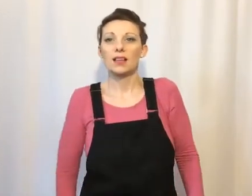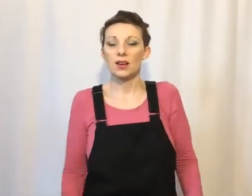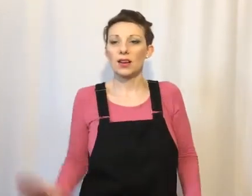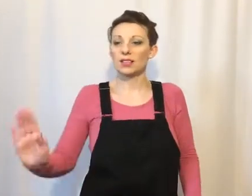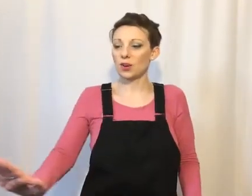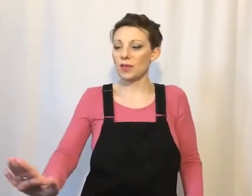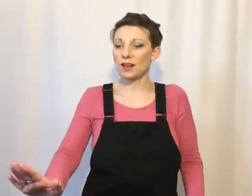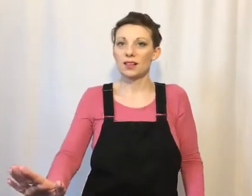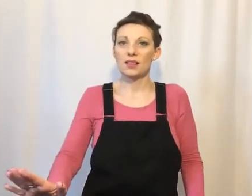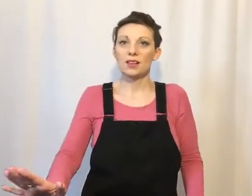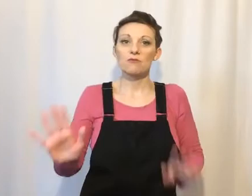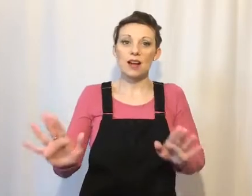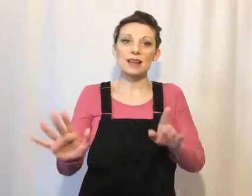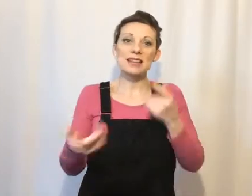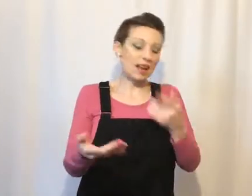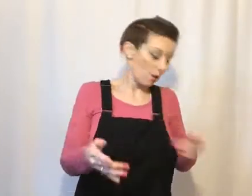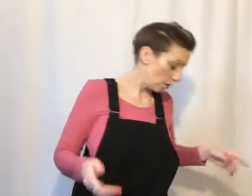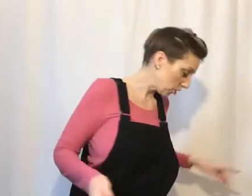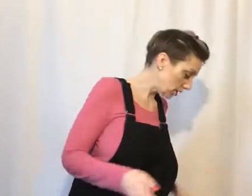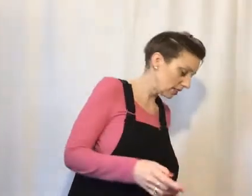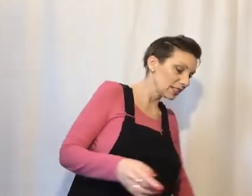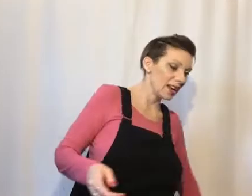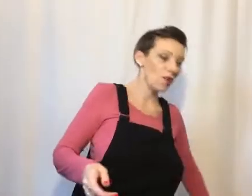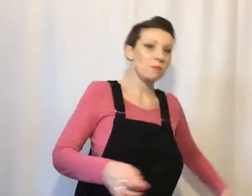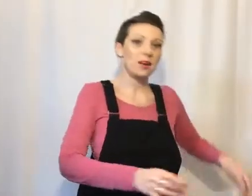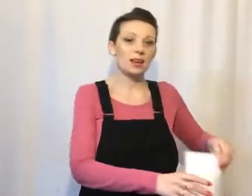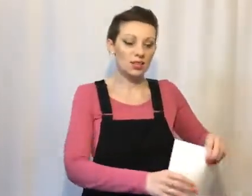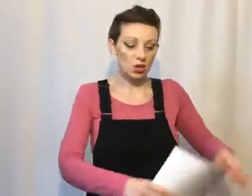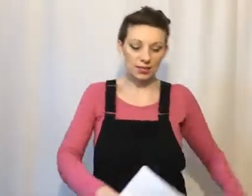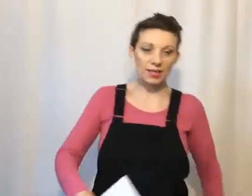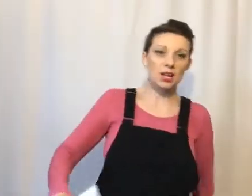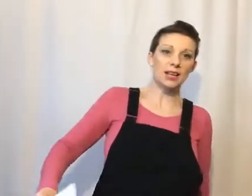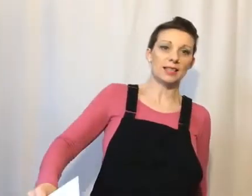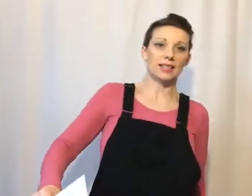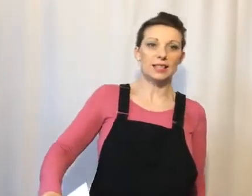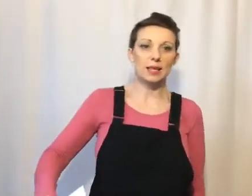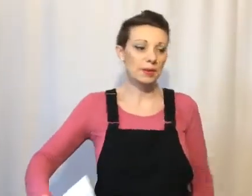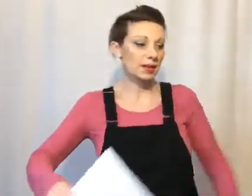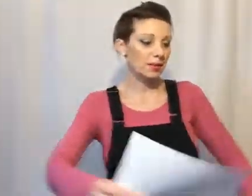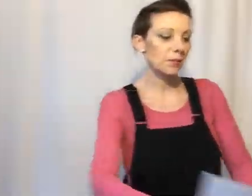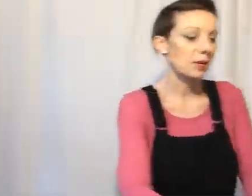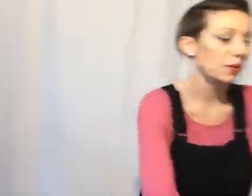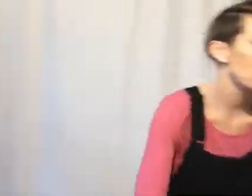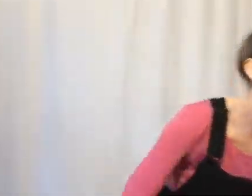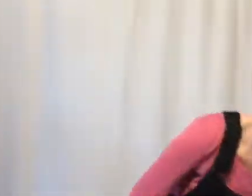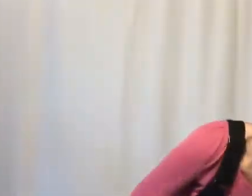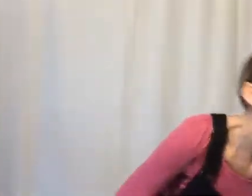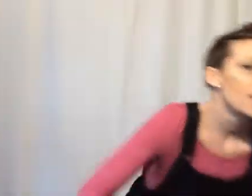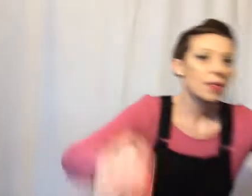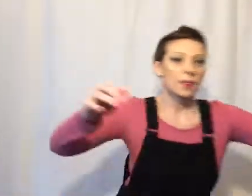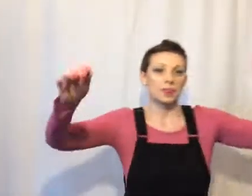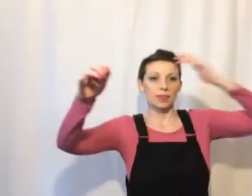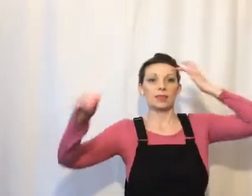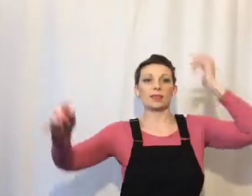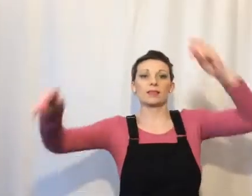Okay, stop there. Right, now I'm just going to sit down. My leg's gone slightly to sleep here. Bear with me.